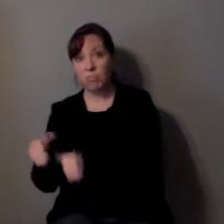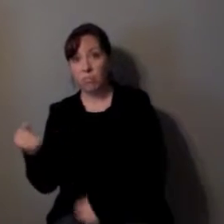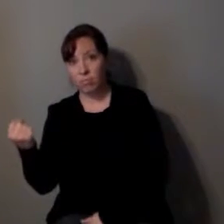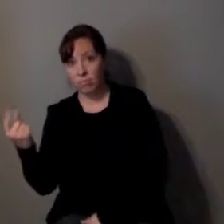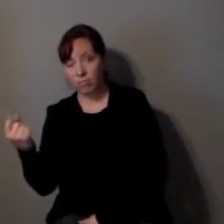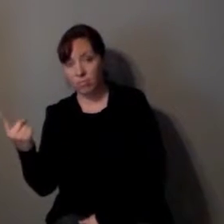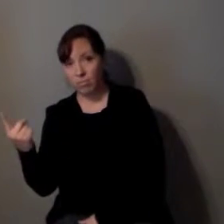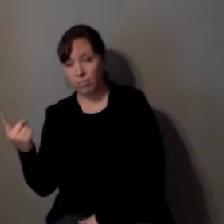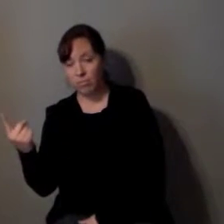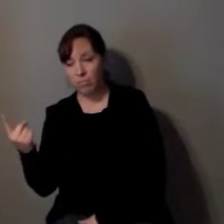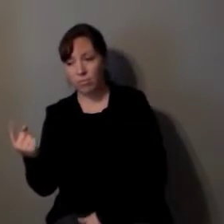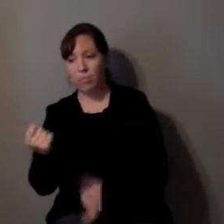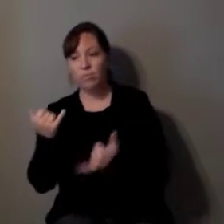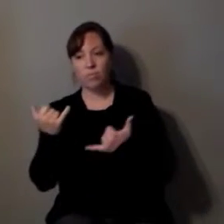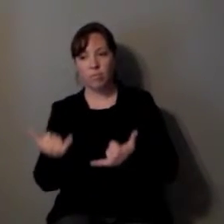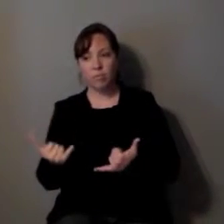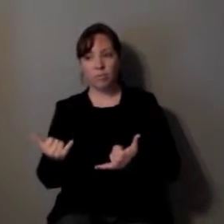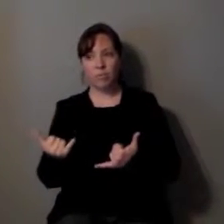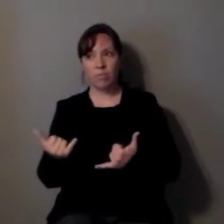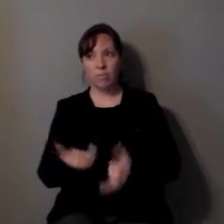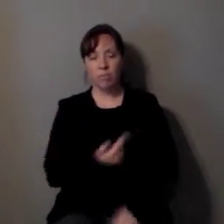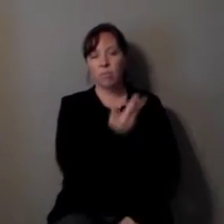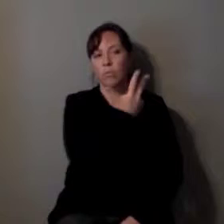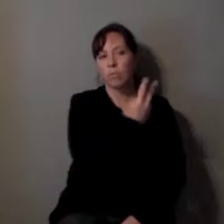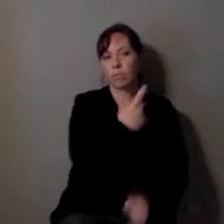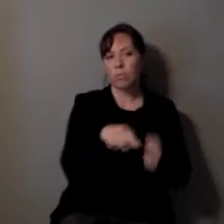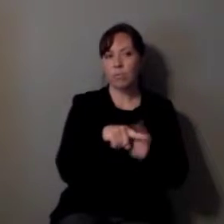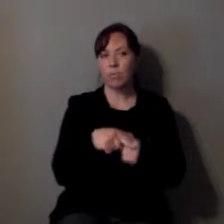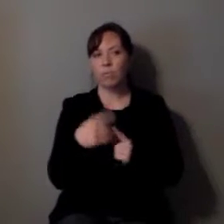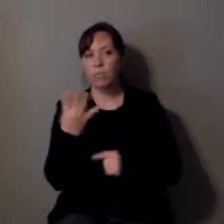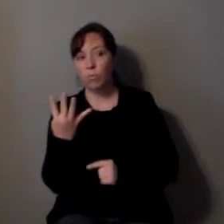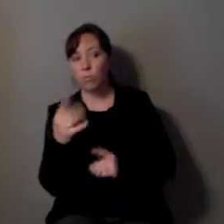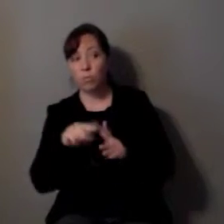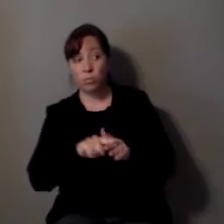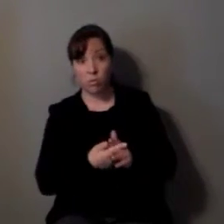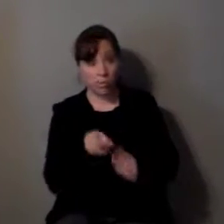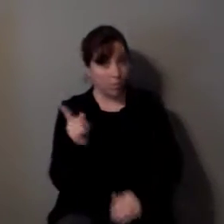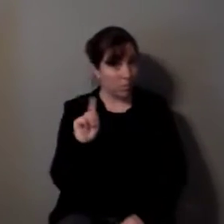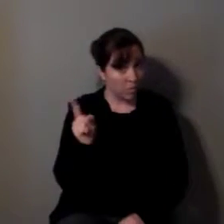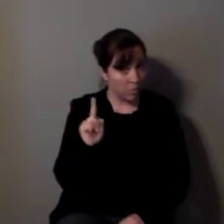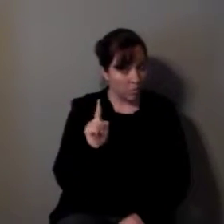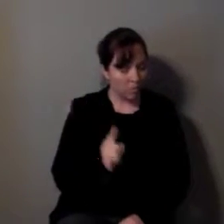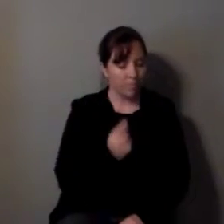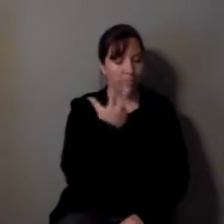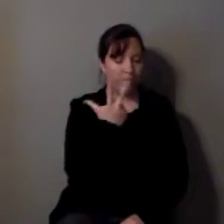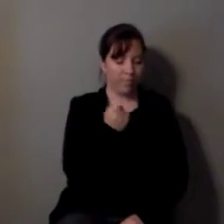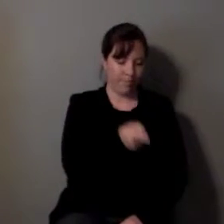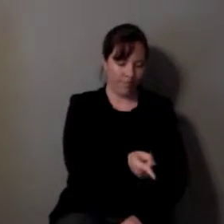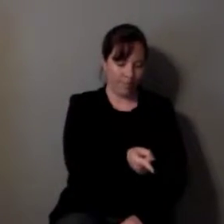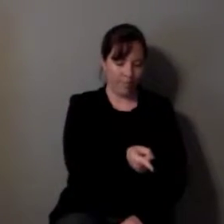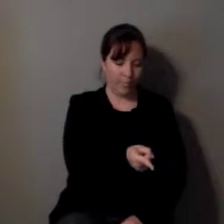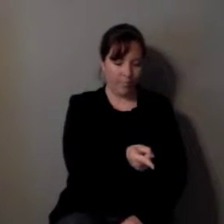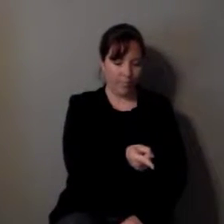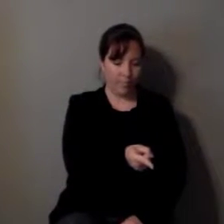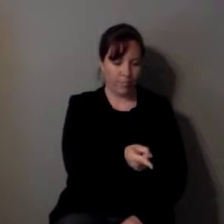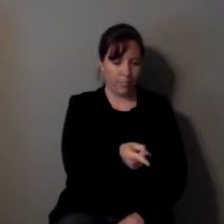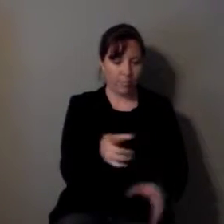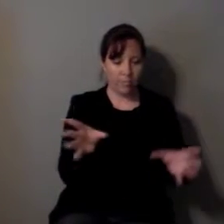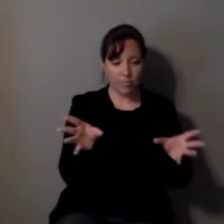So we're saying 3 plus 4. So let's start at 3. So I have 3 here. And we're going to add 4 to that 3. So